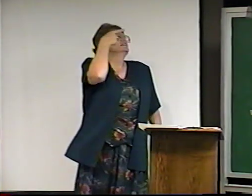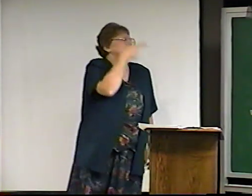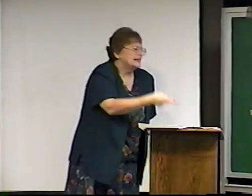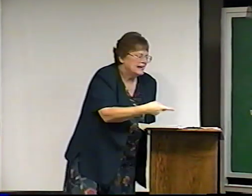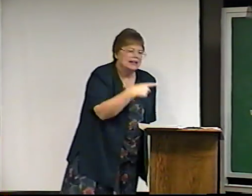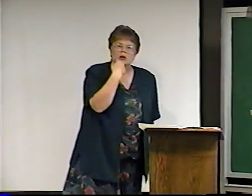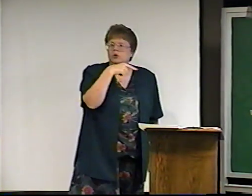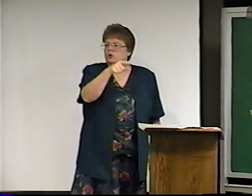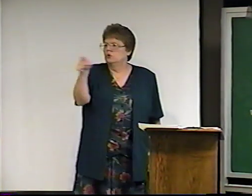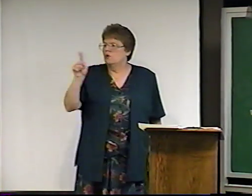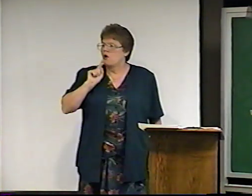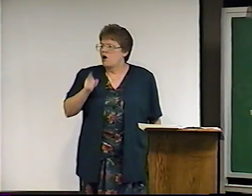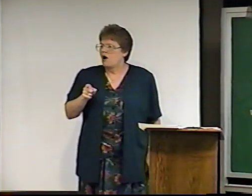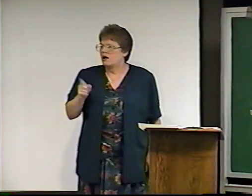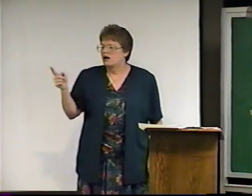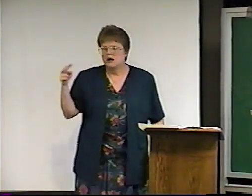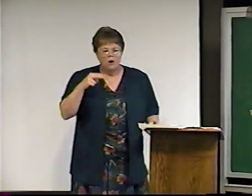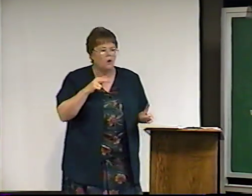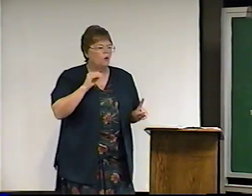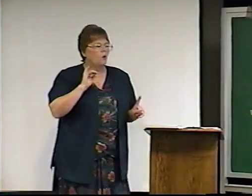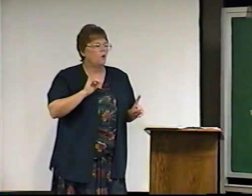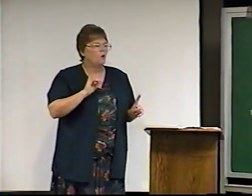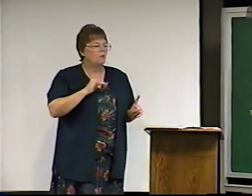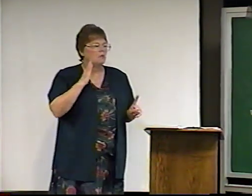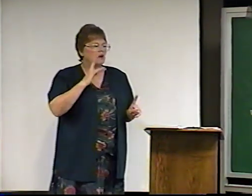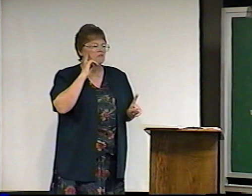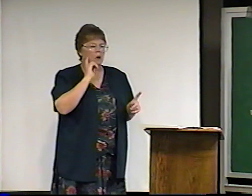Can't talk with really. That's not with it.